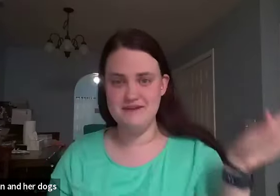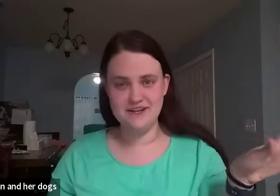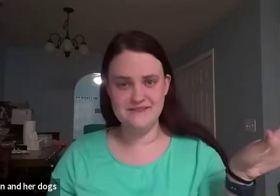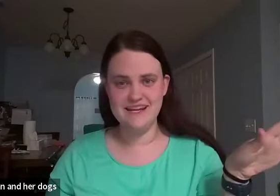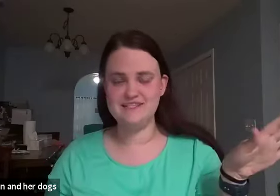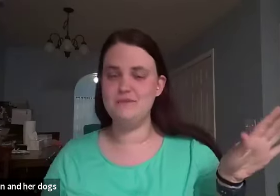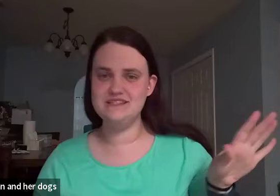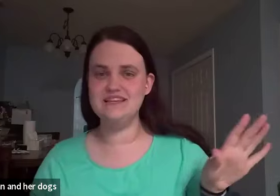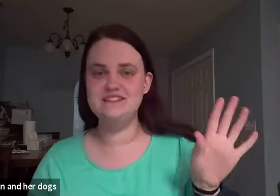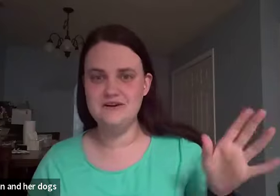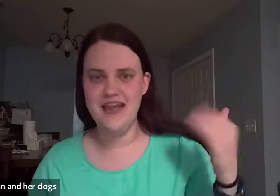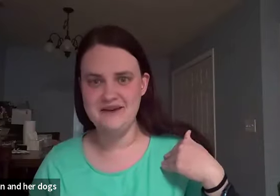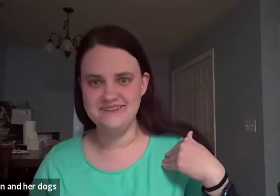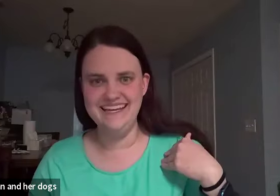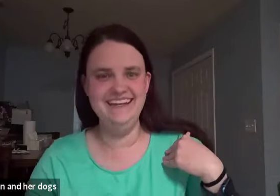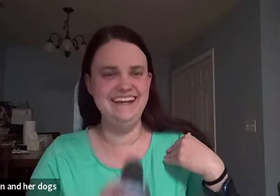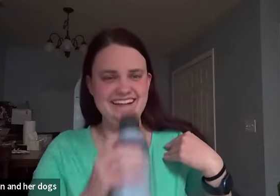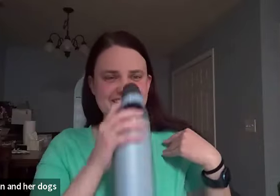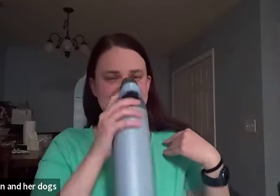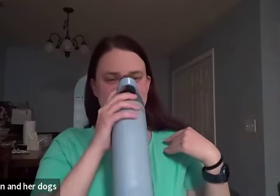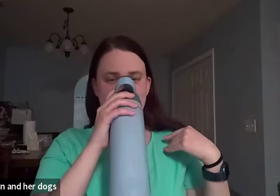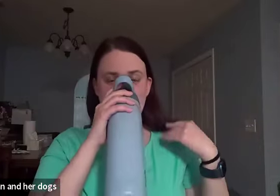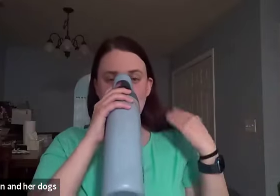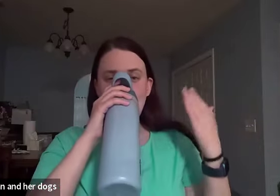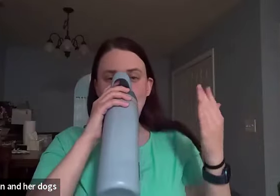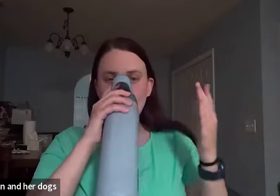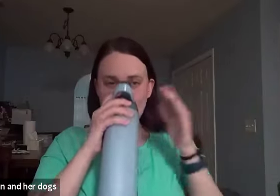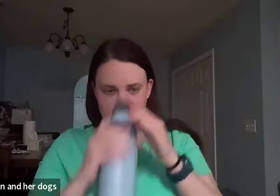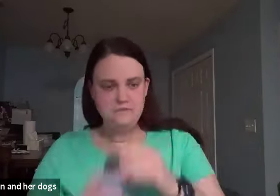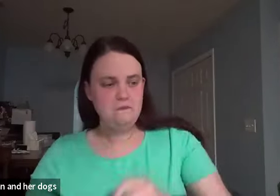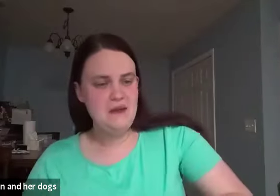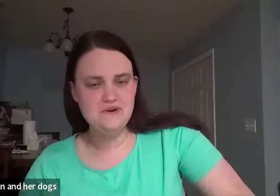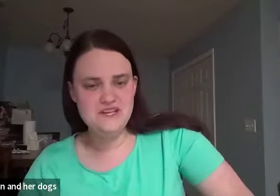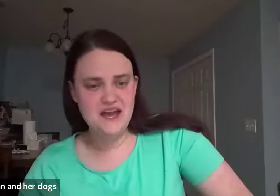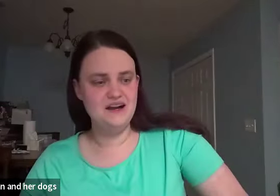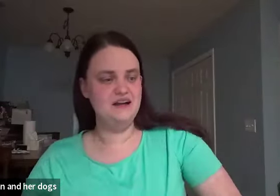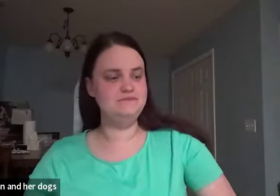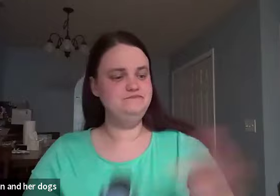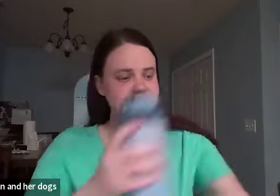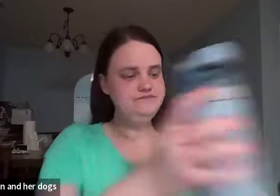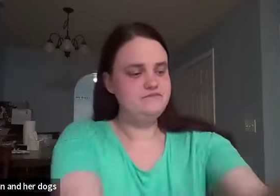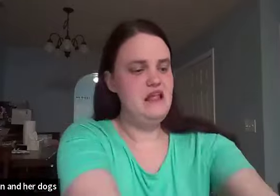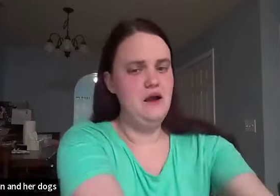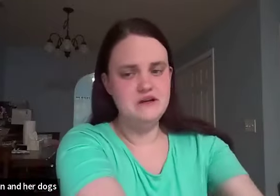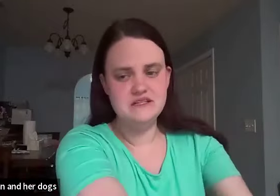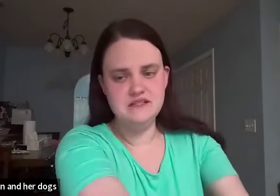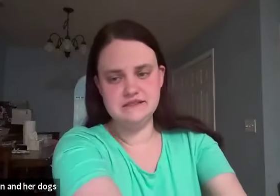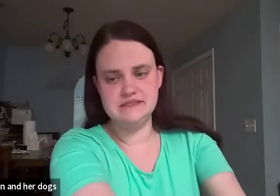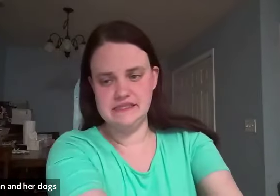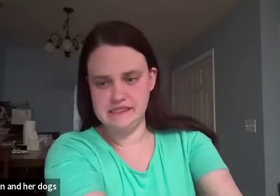I'm never gonna forget it. So I'm always like, don't at me. So, but yeah, I was gonna